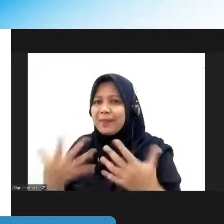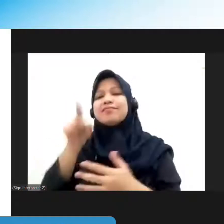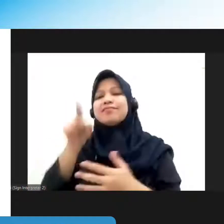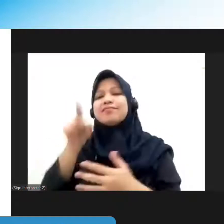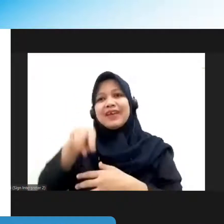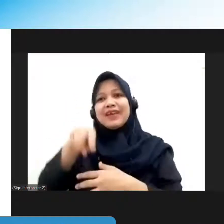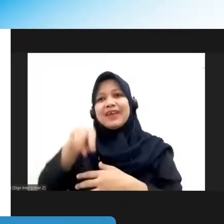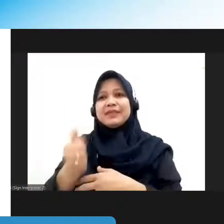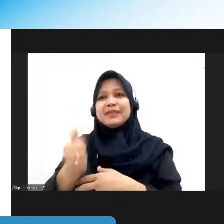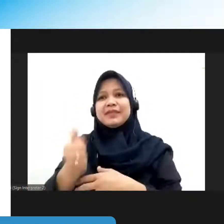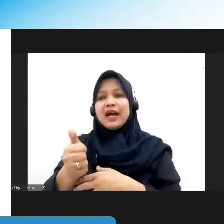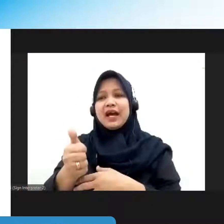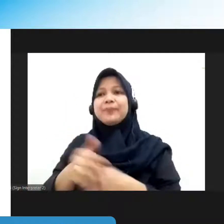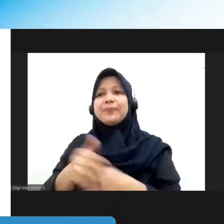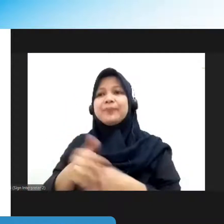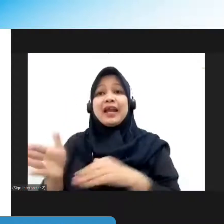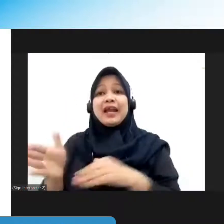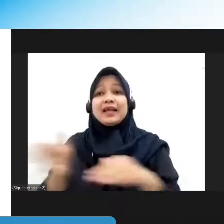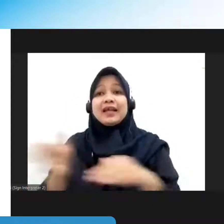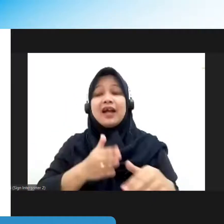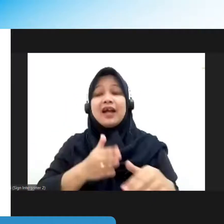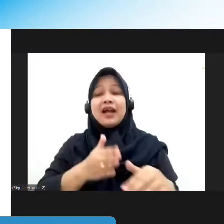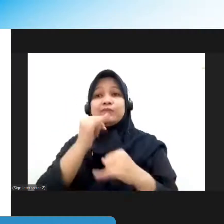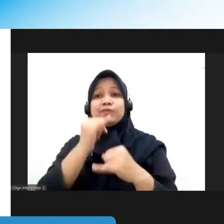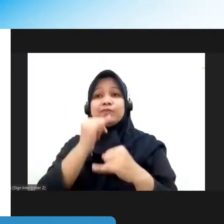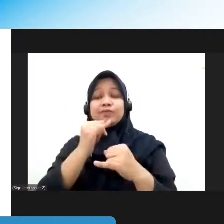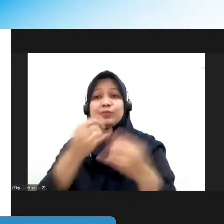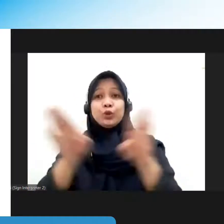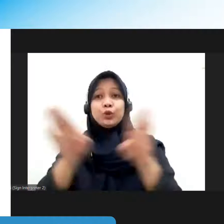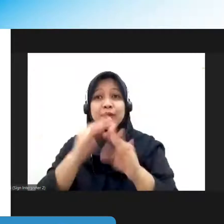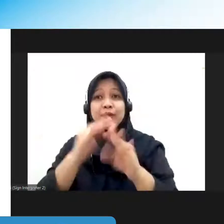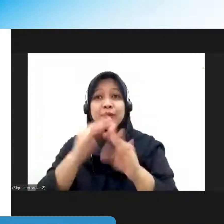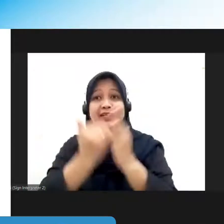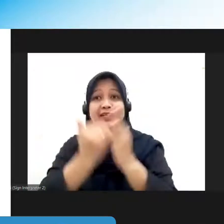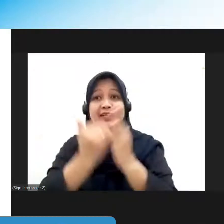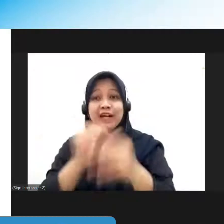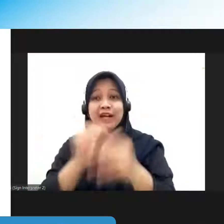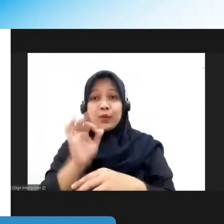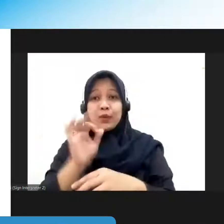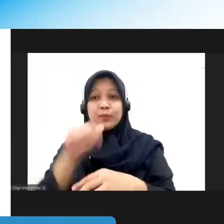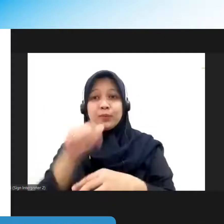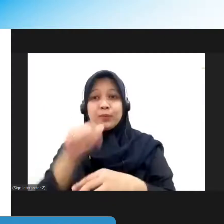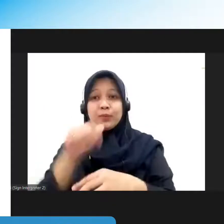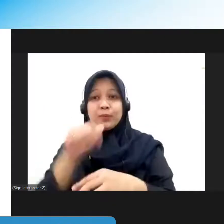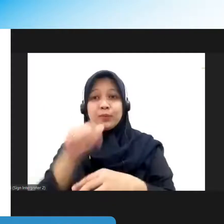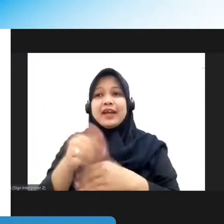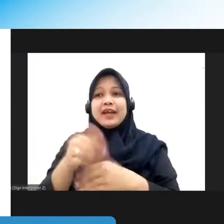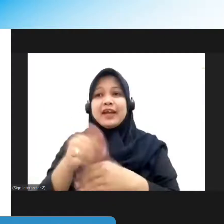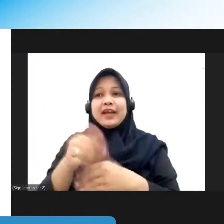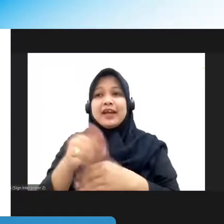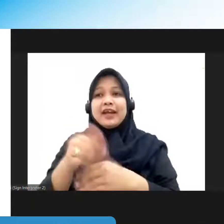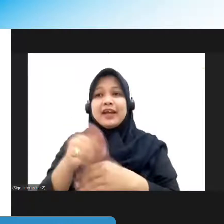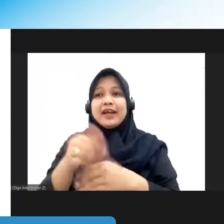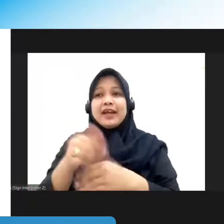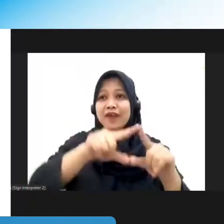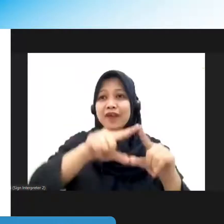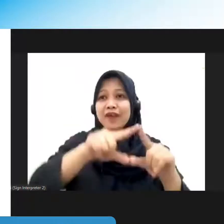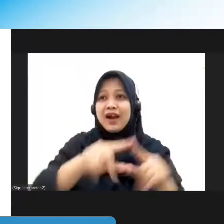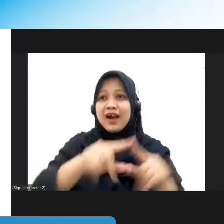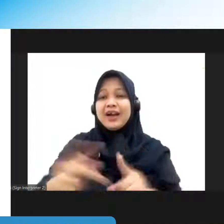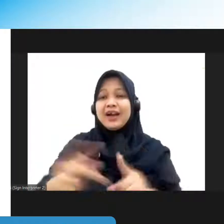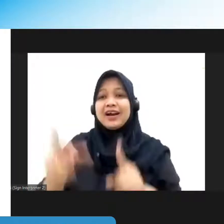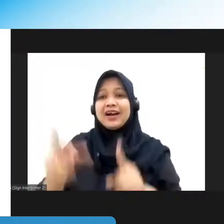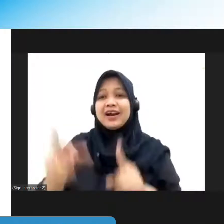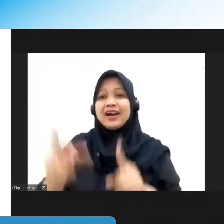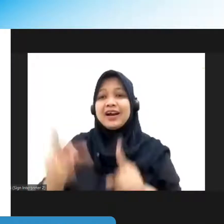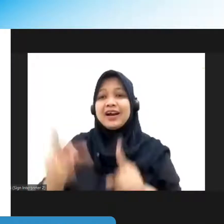this meeting, we would like to invite HFI, ADRRN, and ICFA as an umbrella organization to